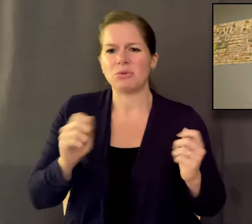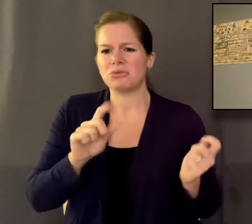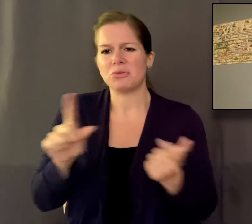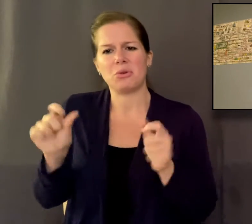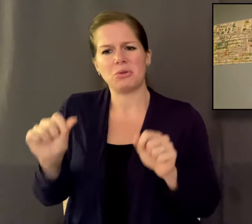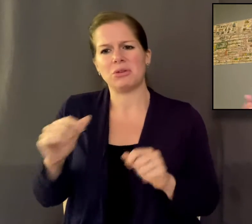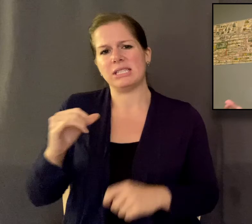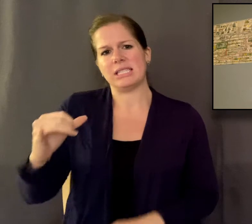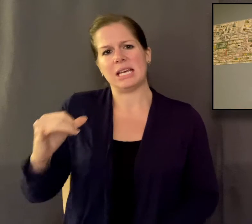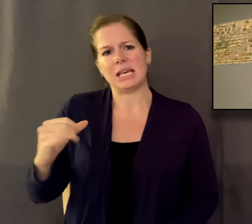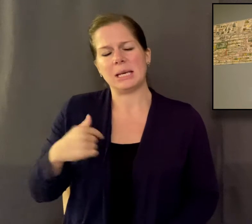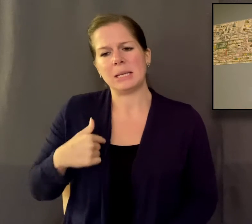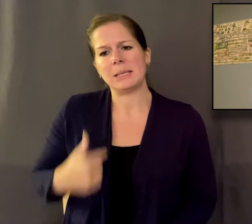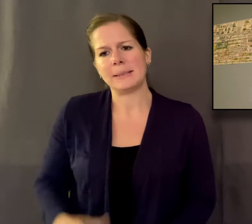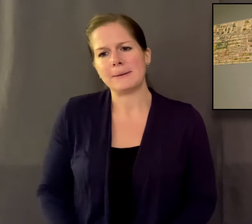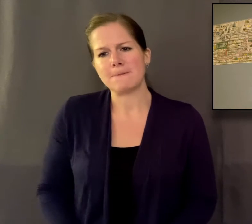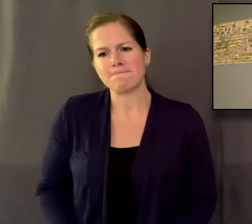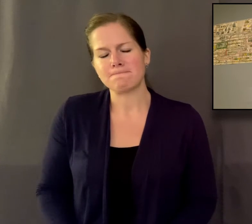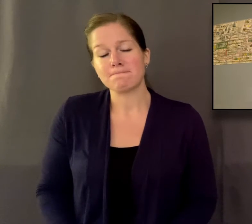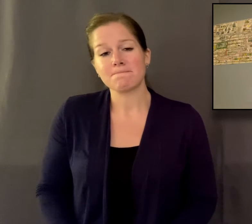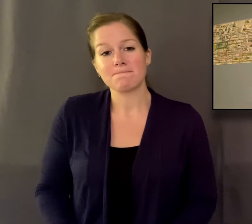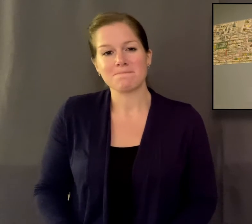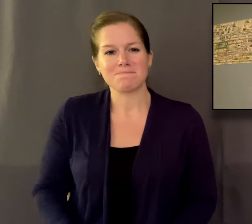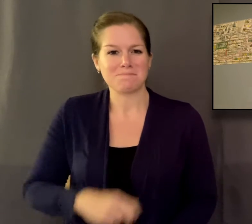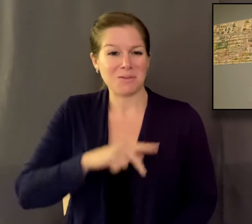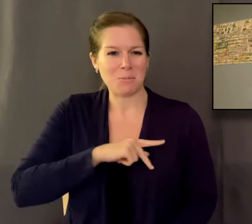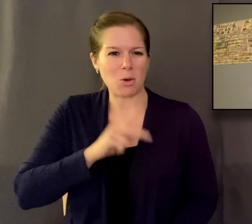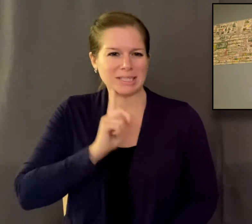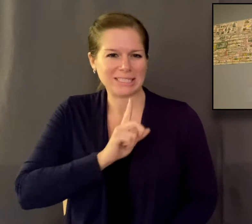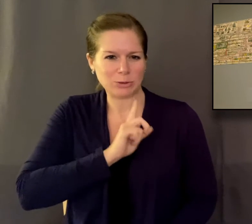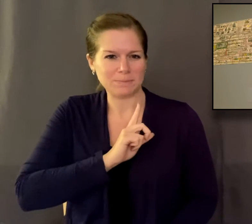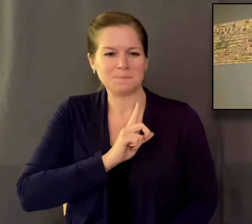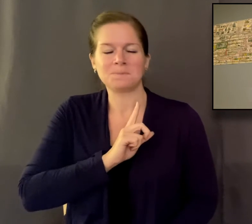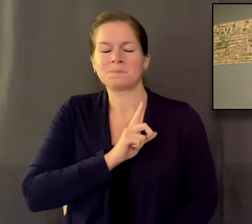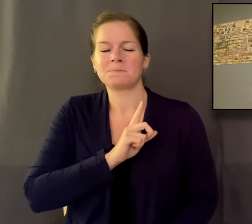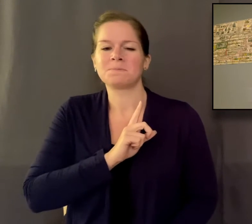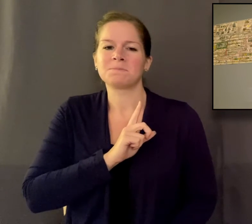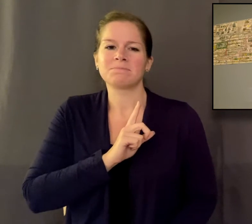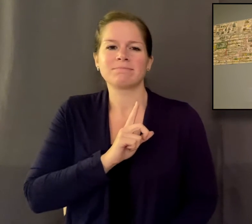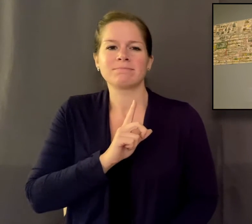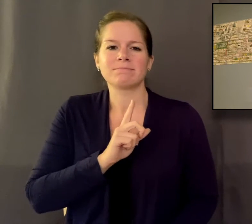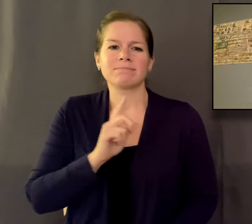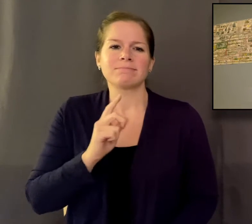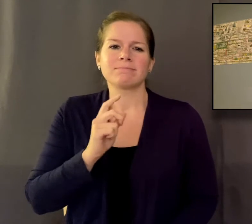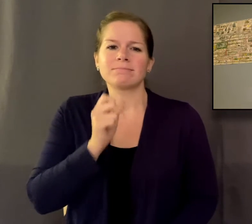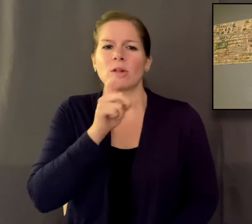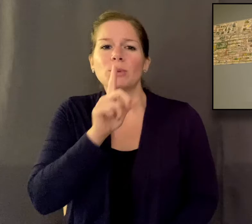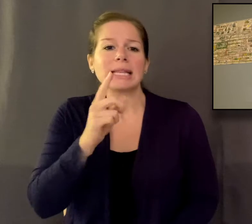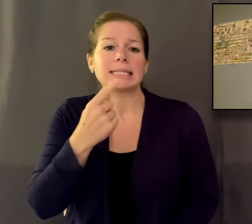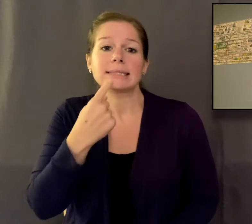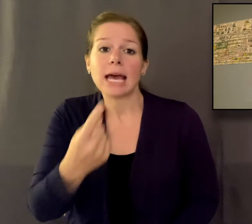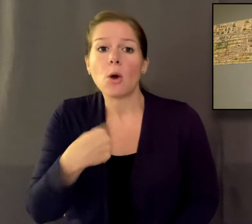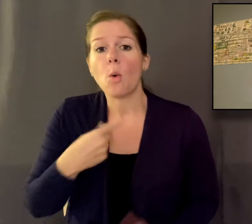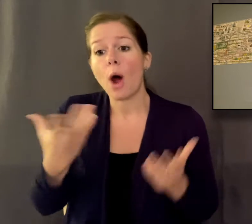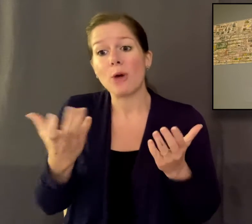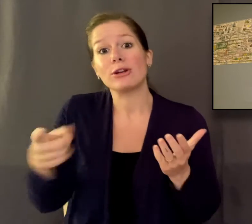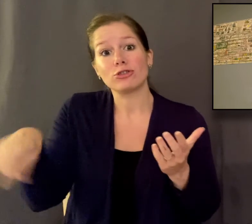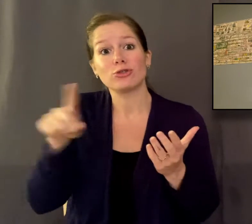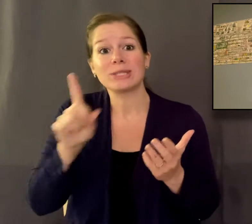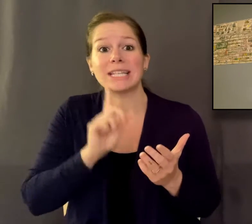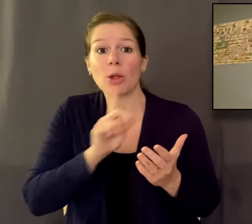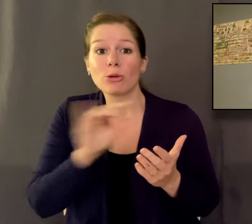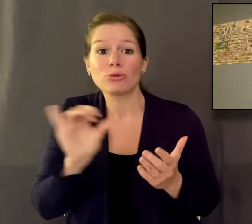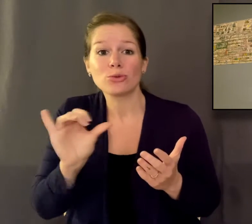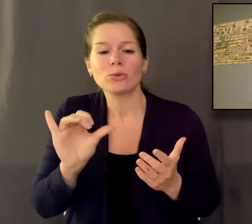me. The reason he's saying this, he's not saying he wishes everyone could be single. He's really saying, I wish nobody had to deal with this temptation.